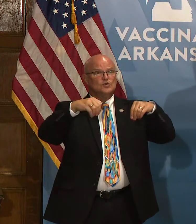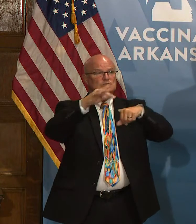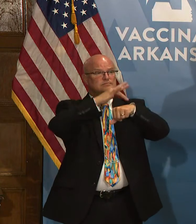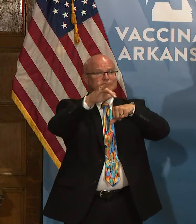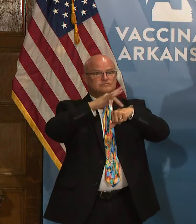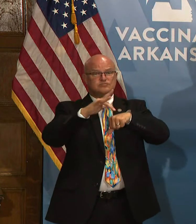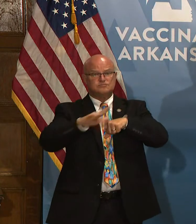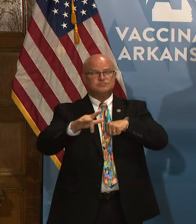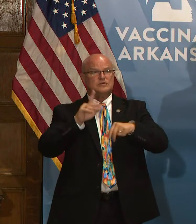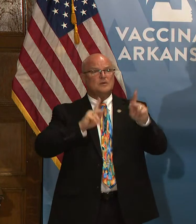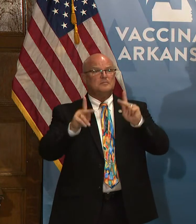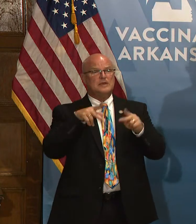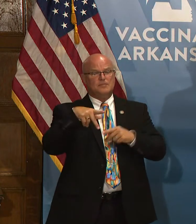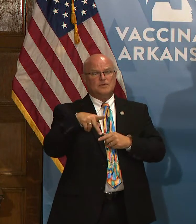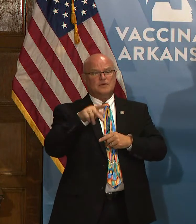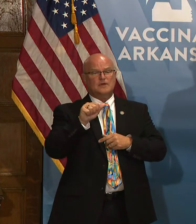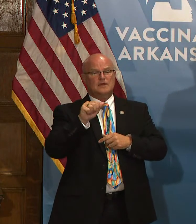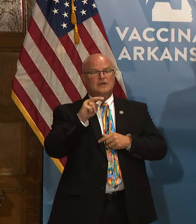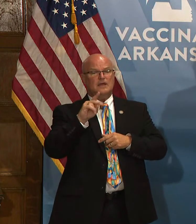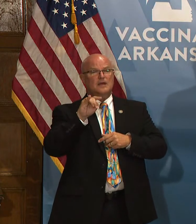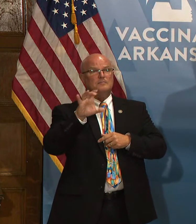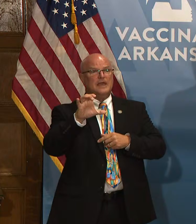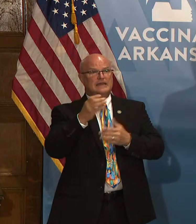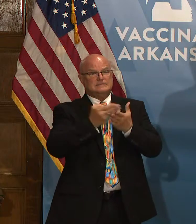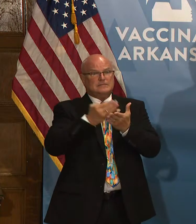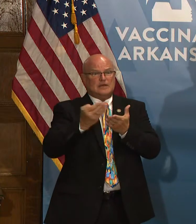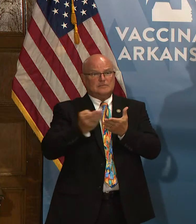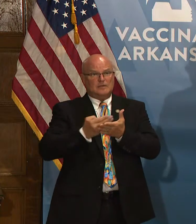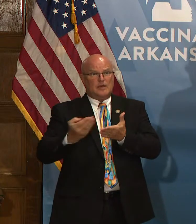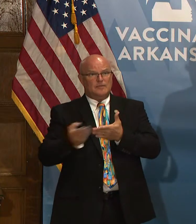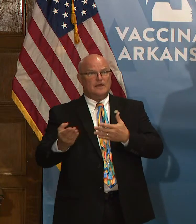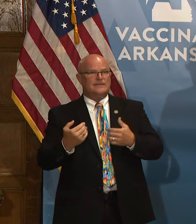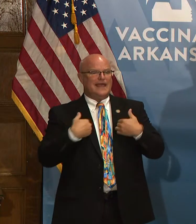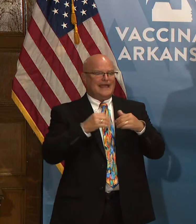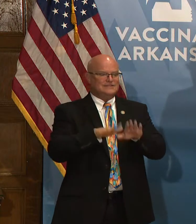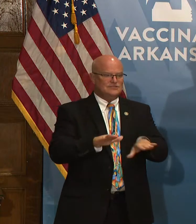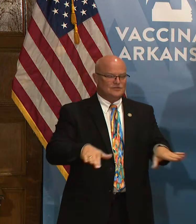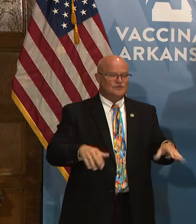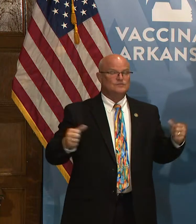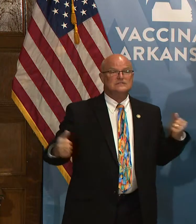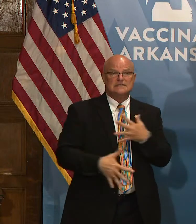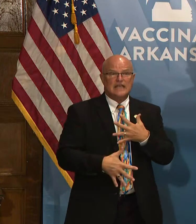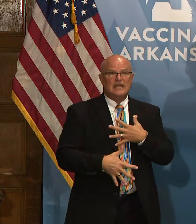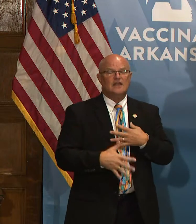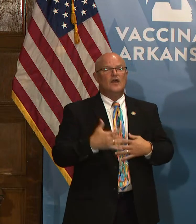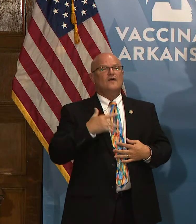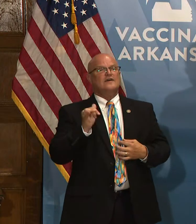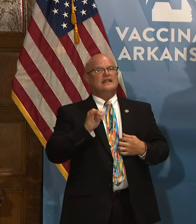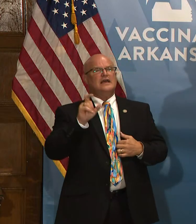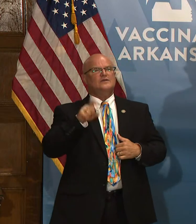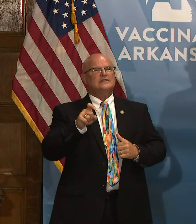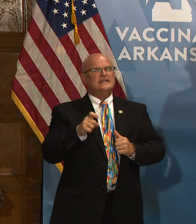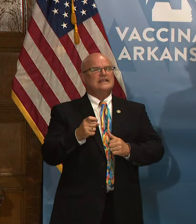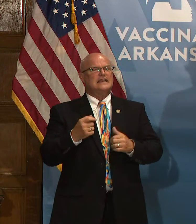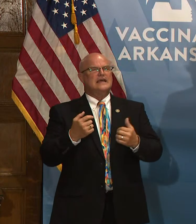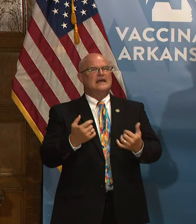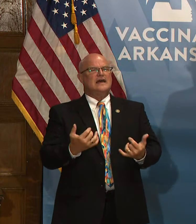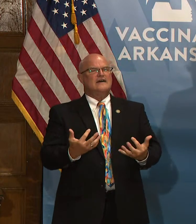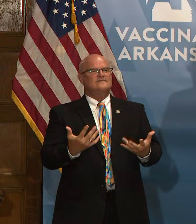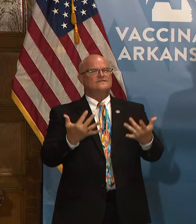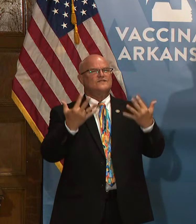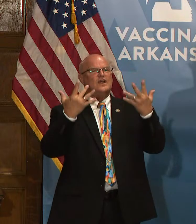of panic buying that was taking place. We had school children that were very scared, and we felt like we needed a family-friendly,